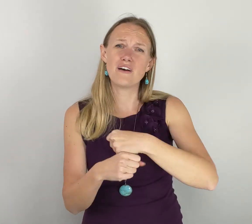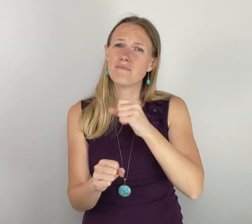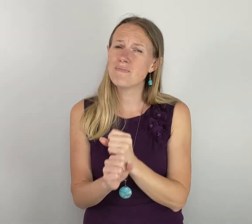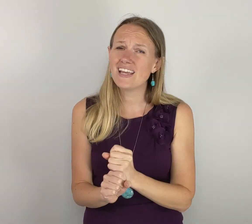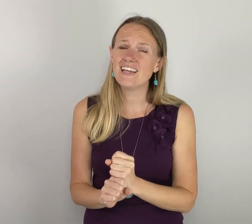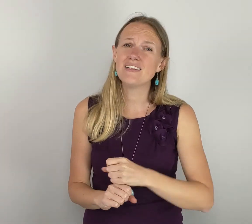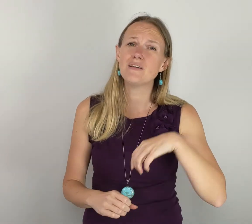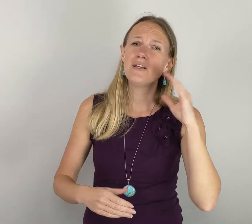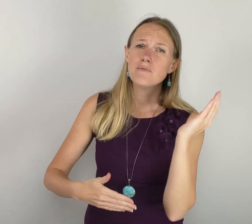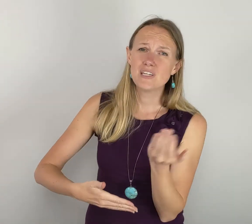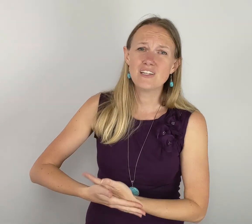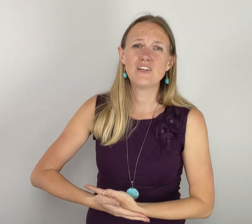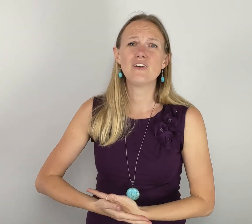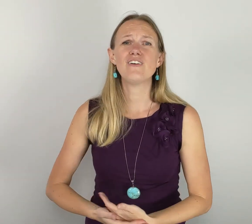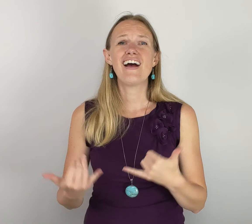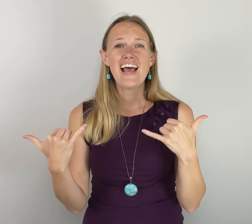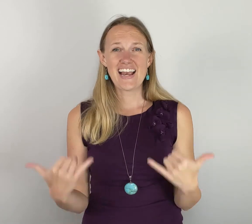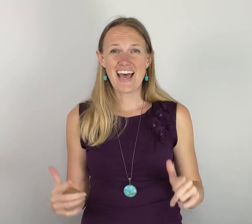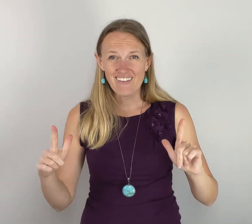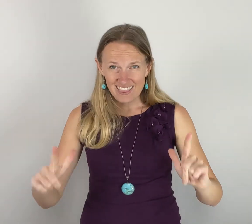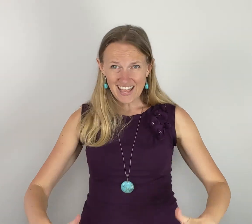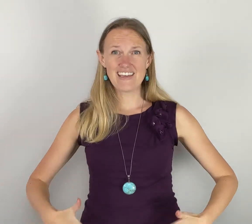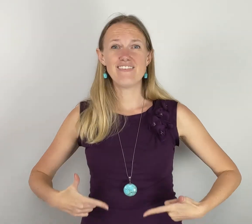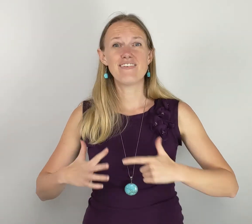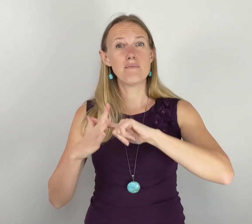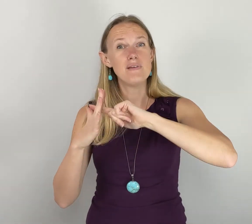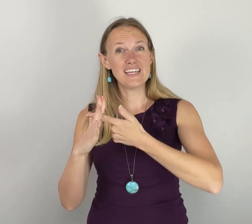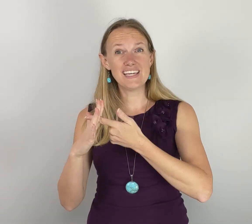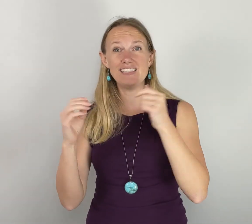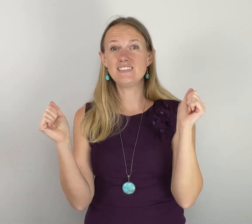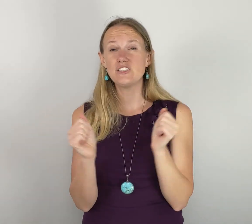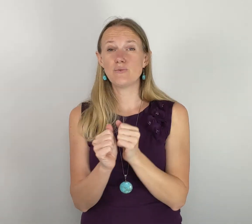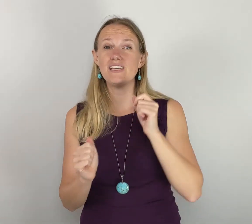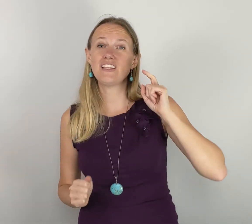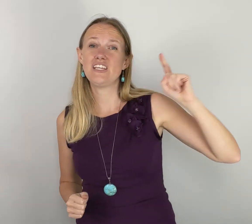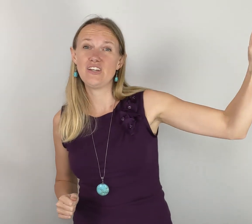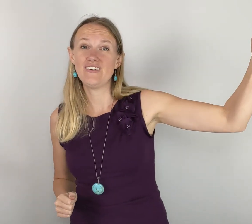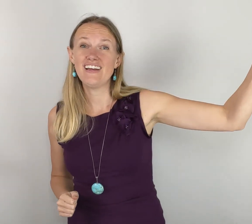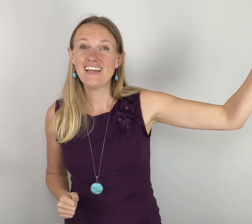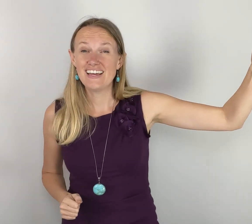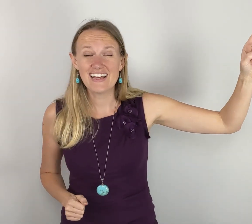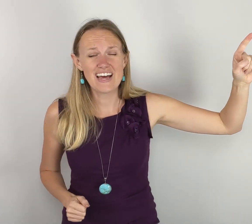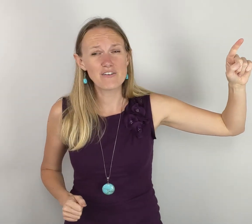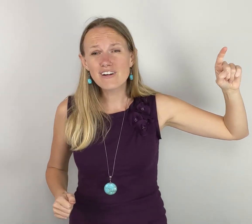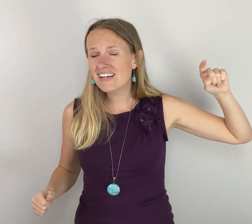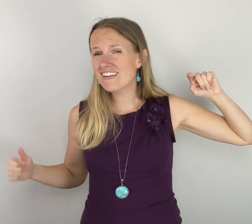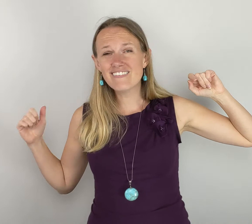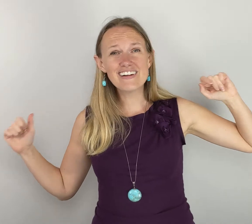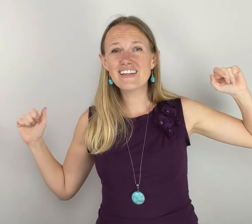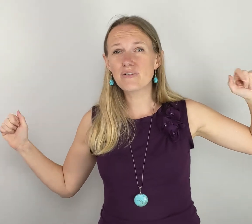have made me new. Now life begins with you. And then that really, really